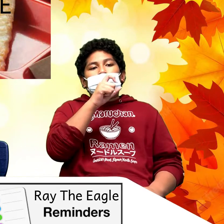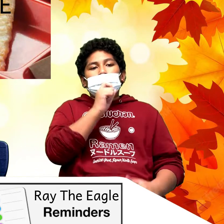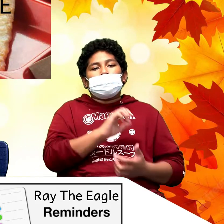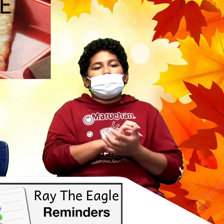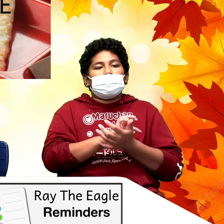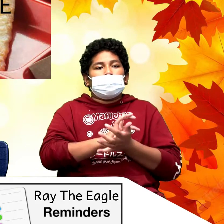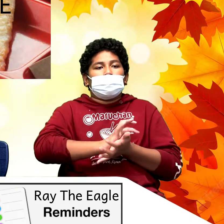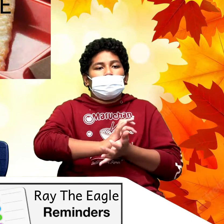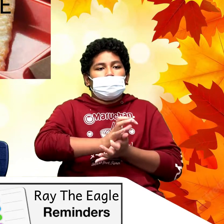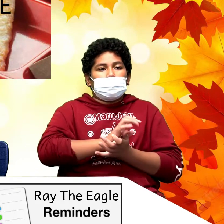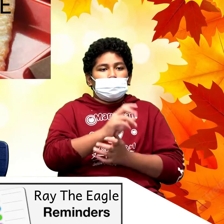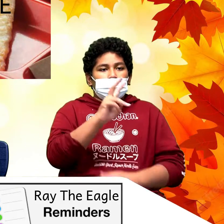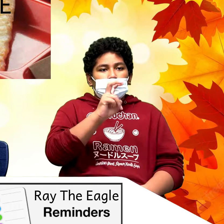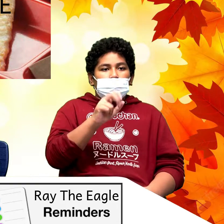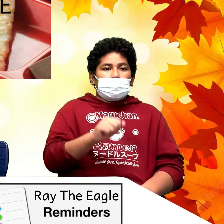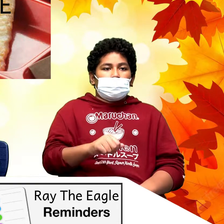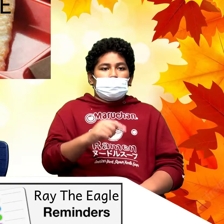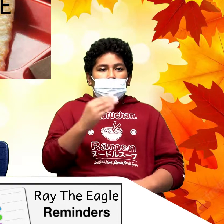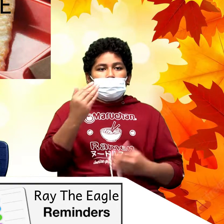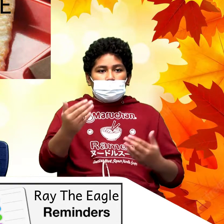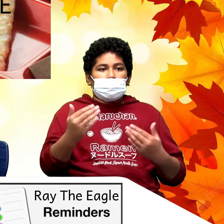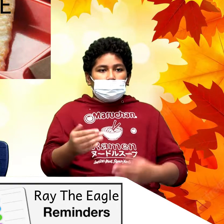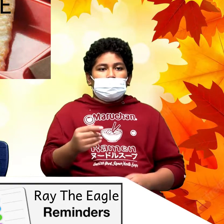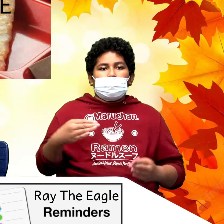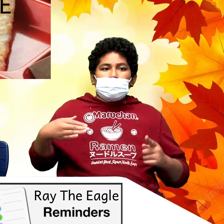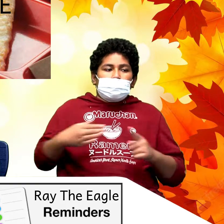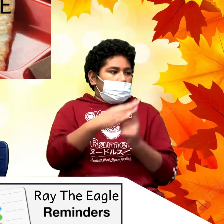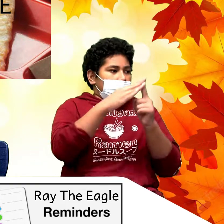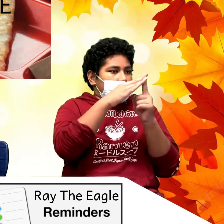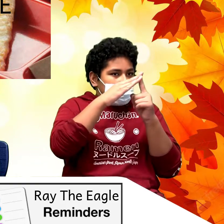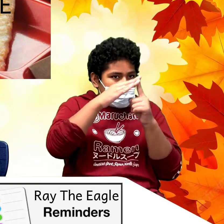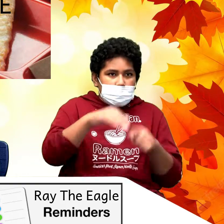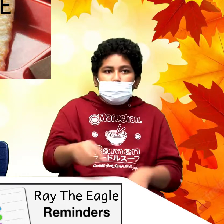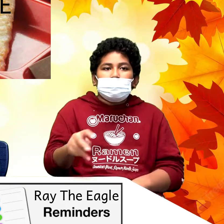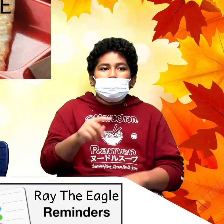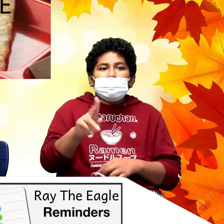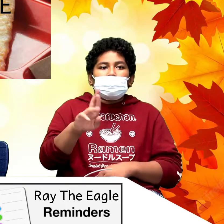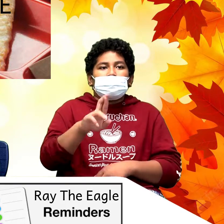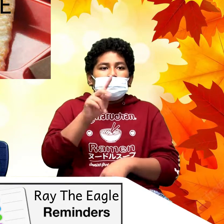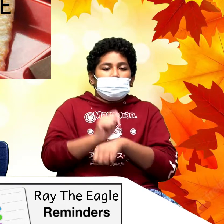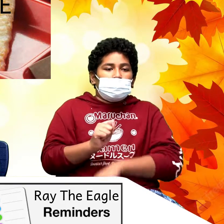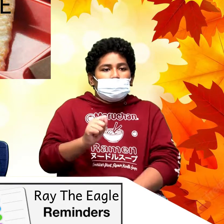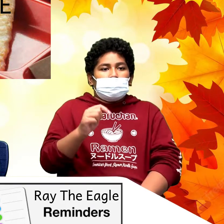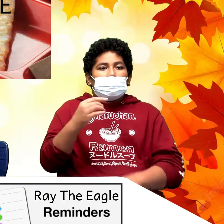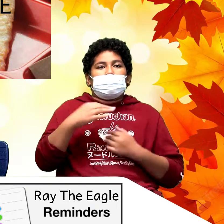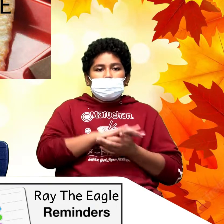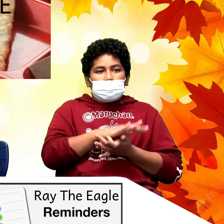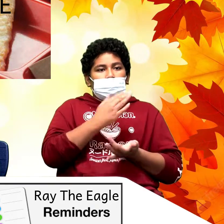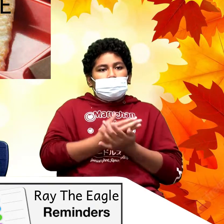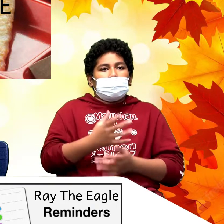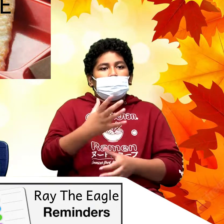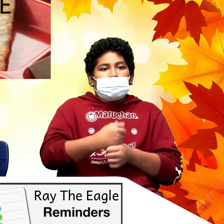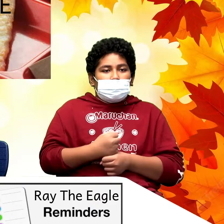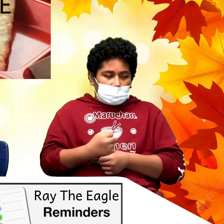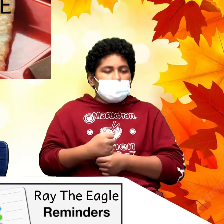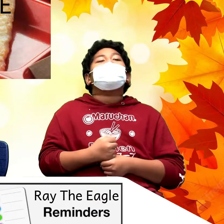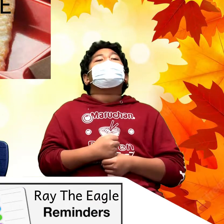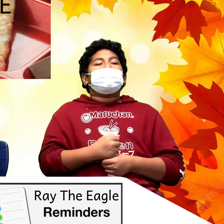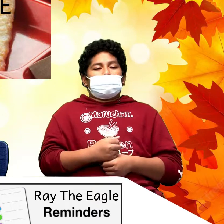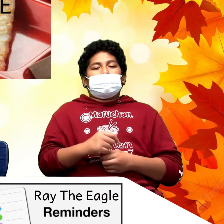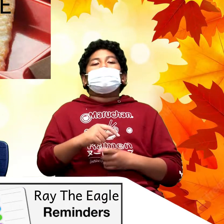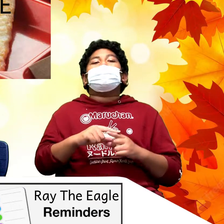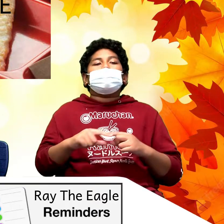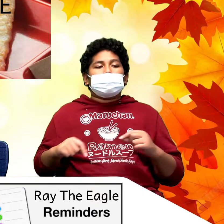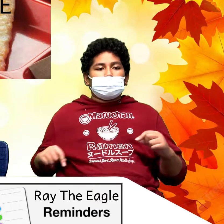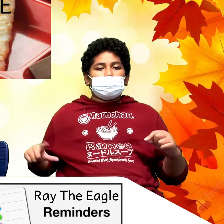like an eagle over the RT kitchen and get yourself a wedge made out of